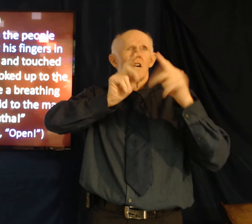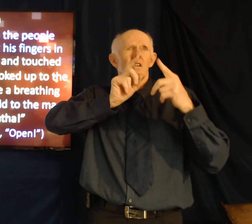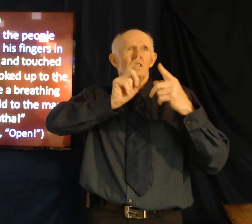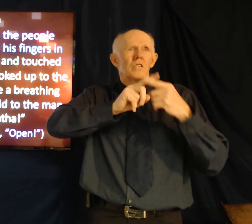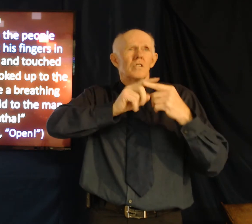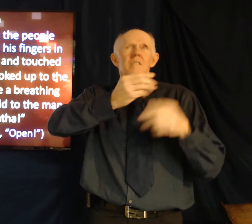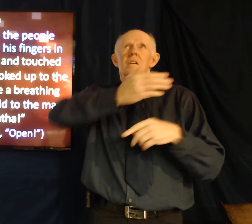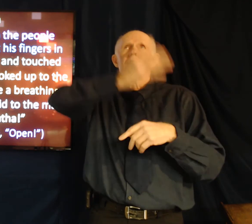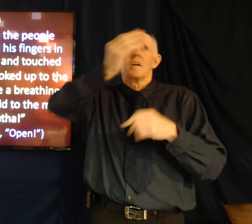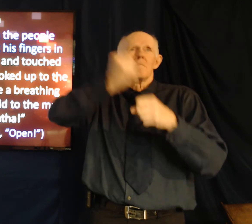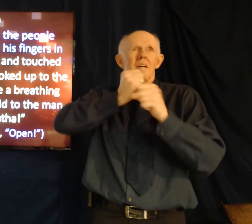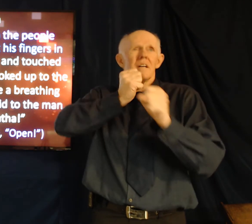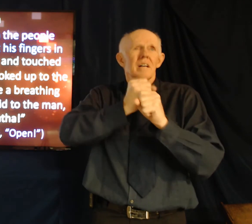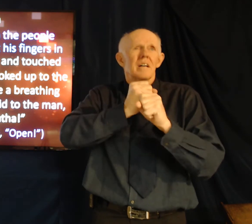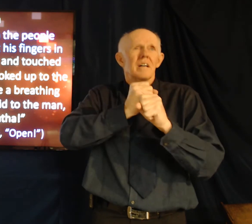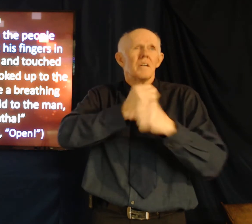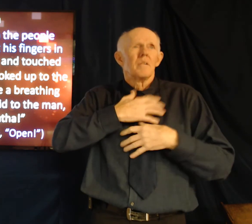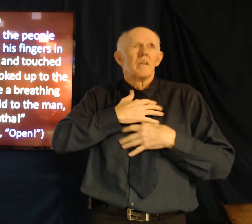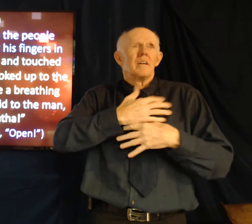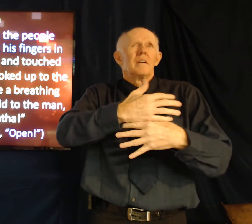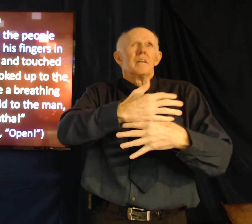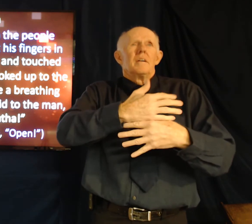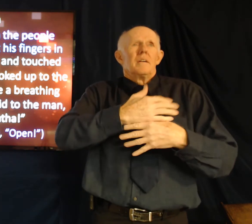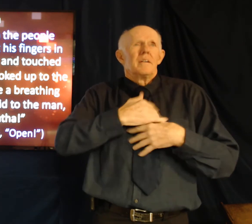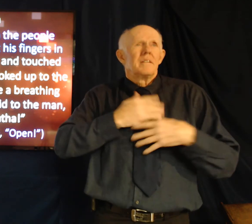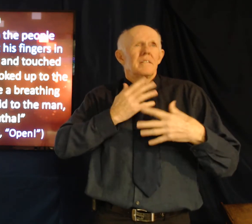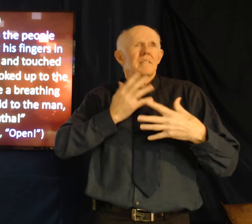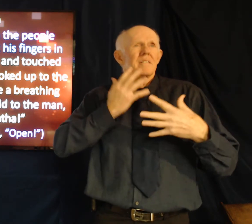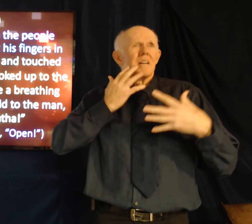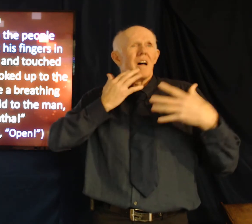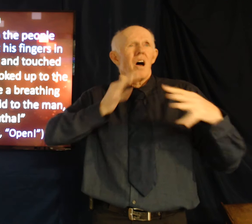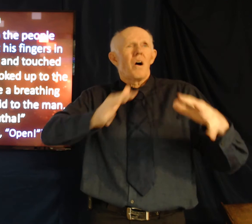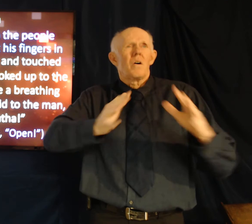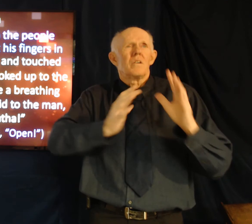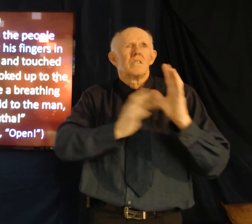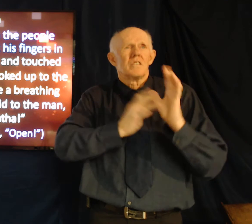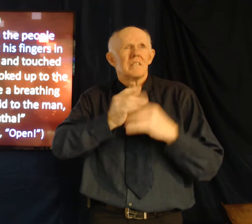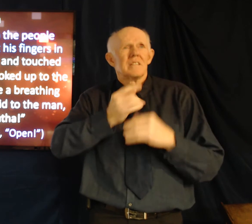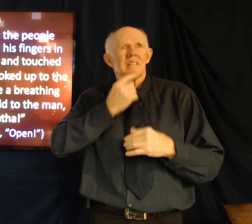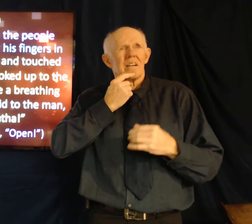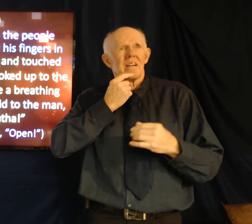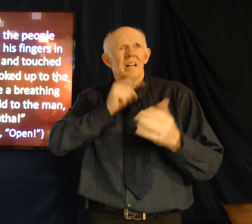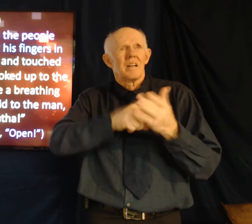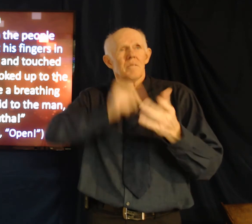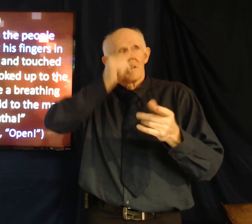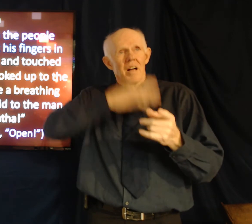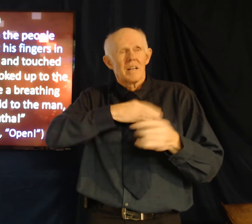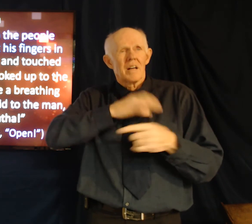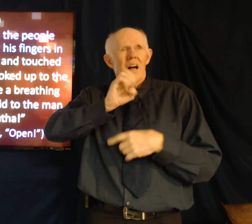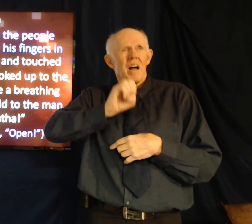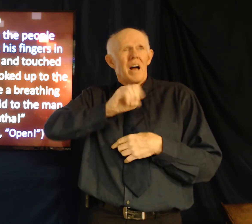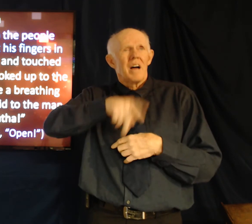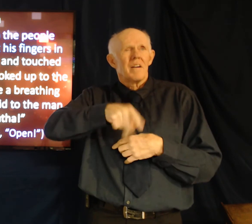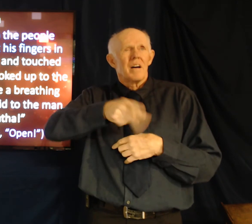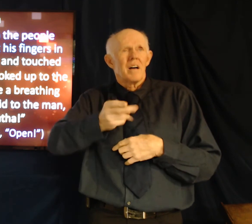Jesus looked up to the sky and made a breathing sound. Jesus said to the man, Ephrapa.